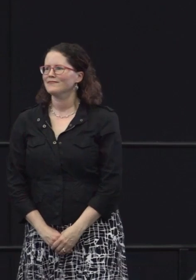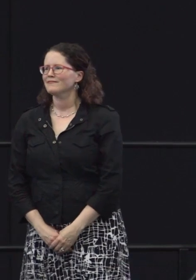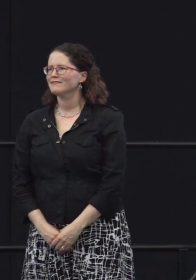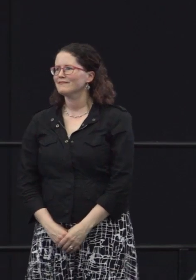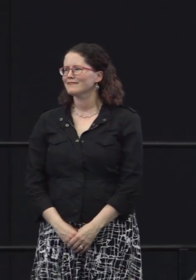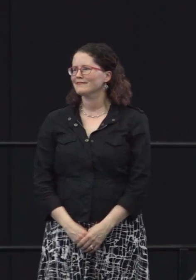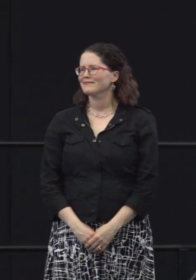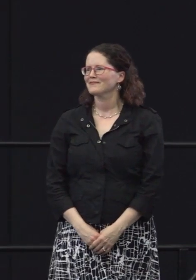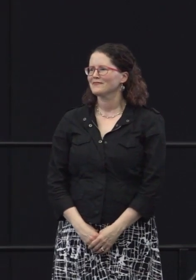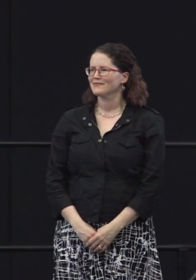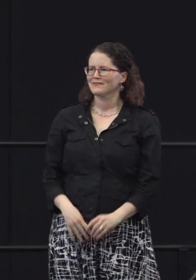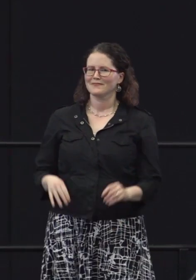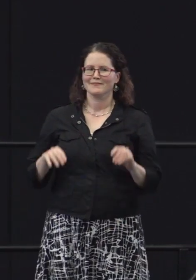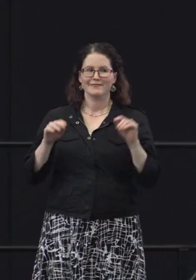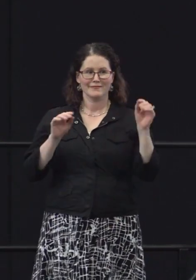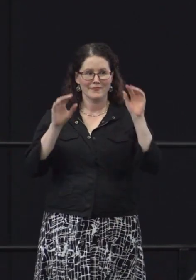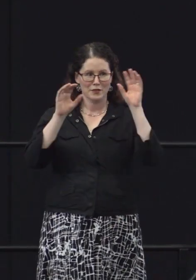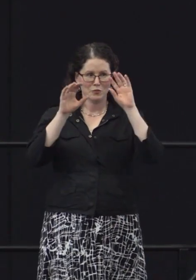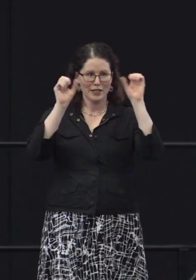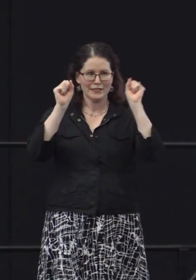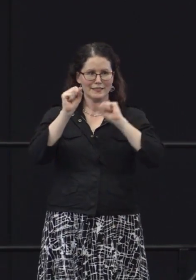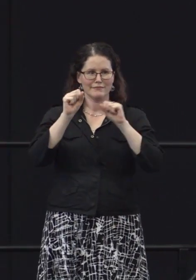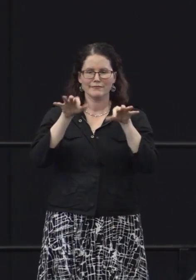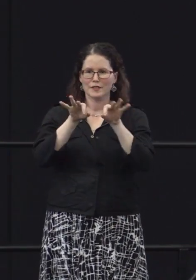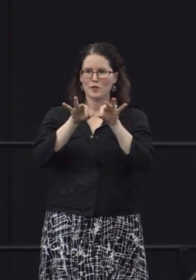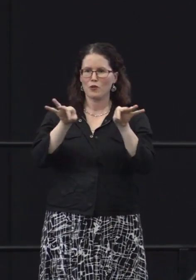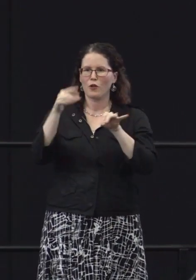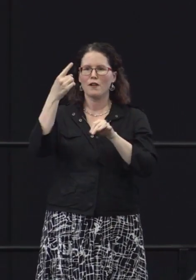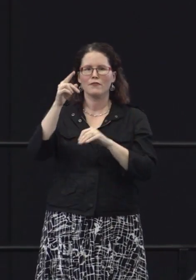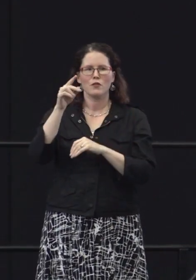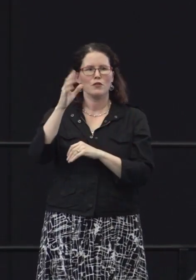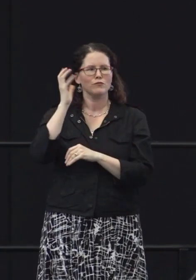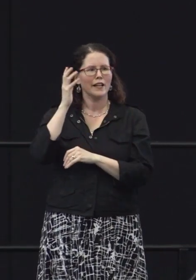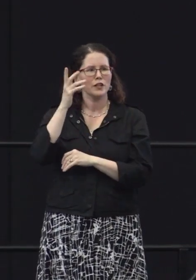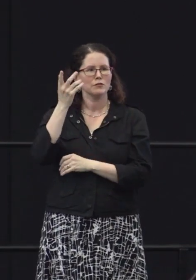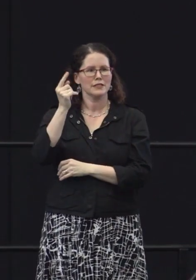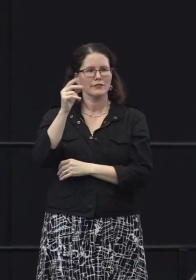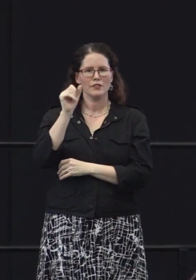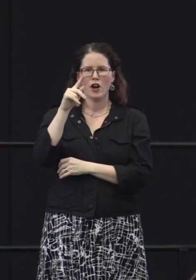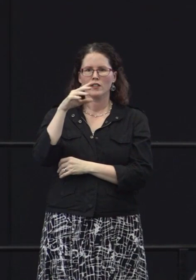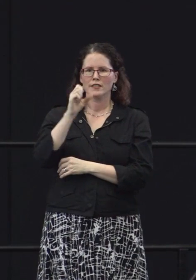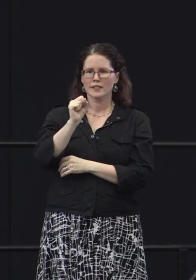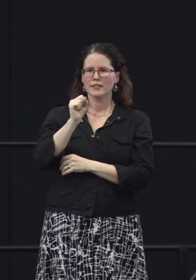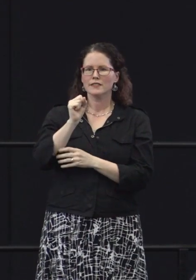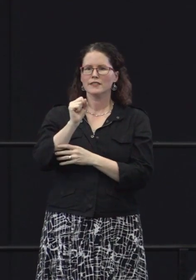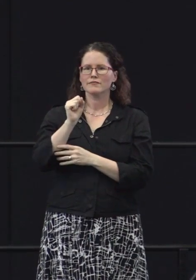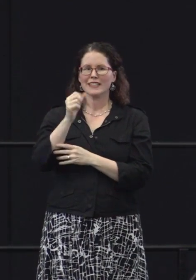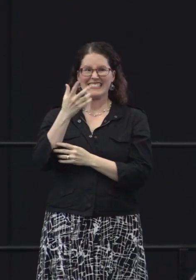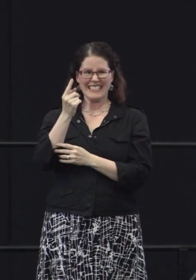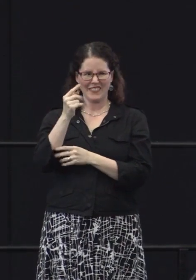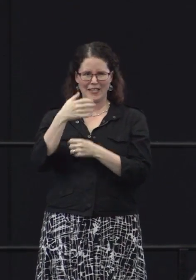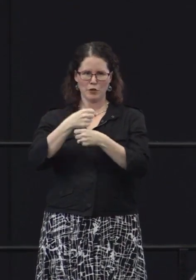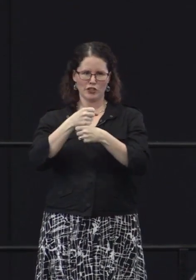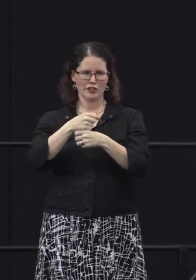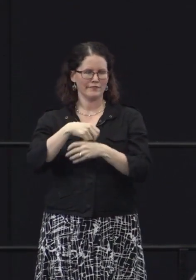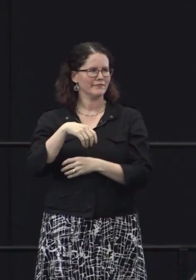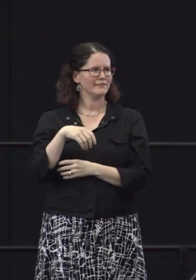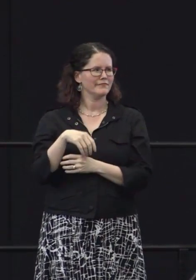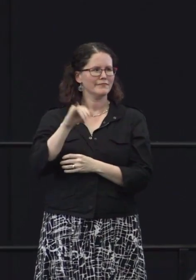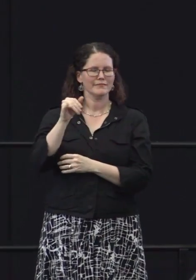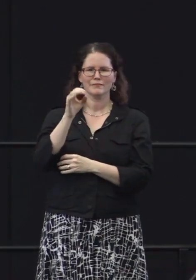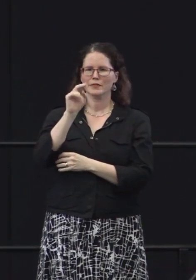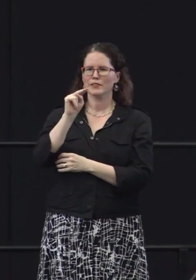Mr. President, for the Diploma in Radio and Television Arts, Television Production. Jenny Cyril.